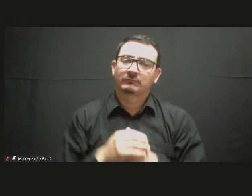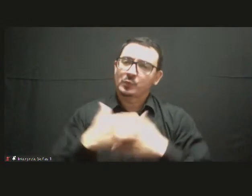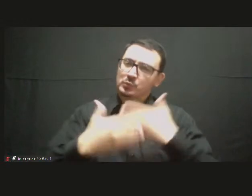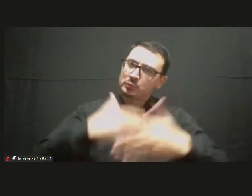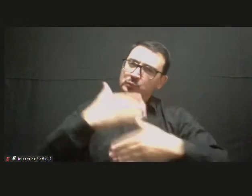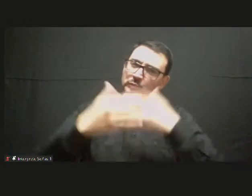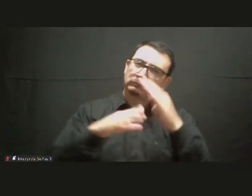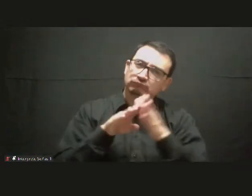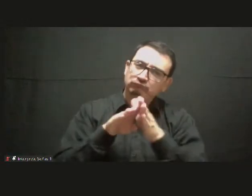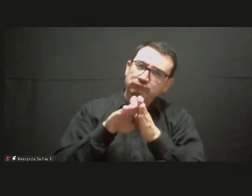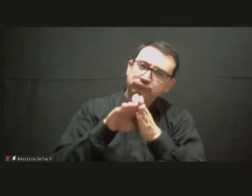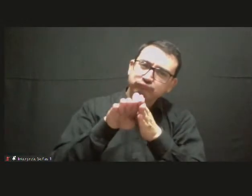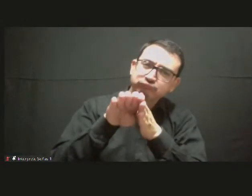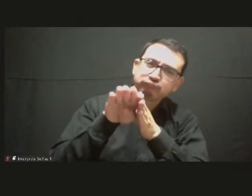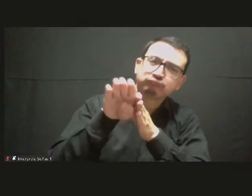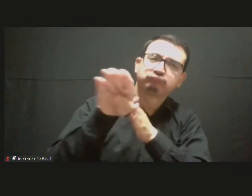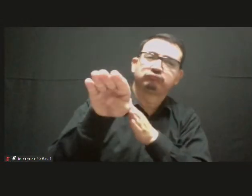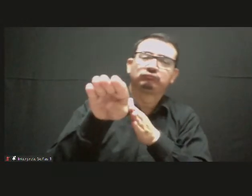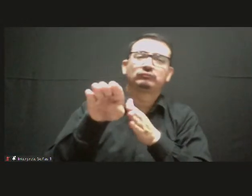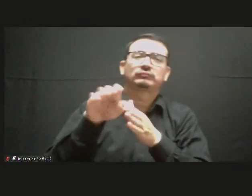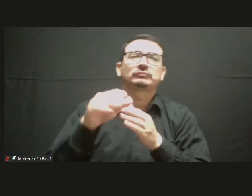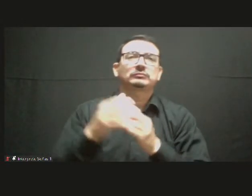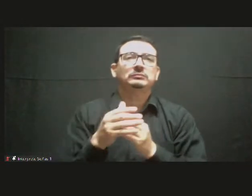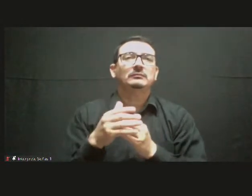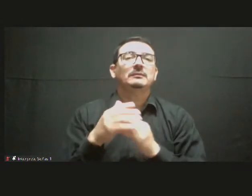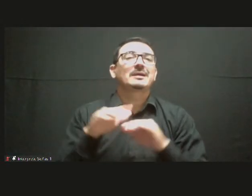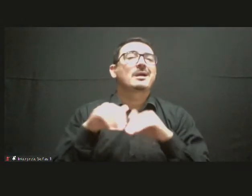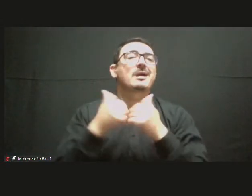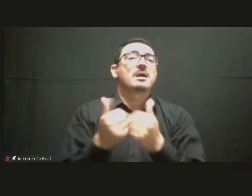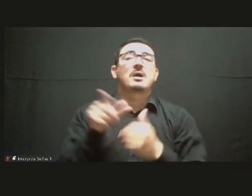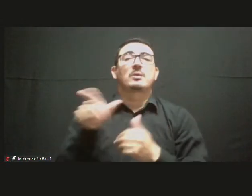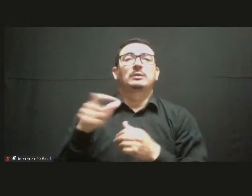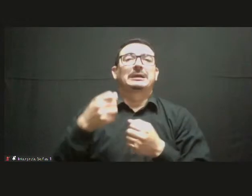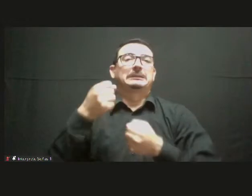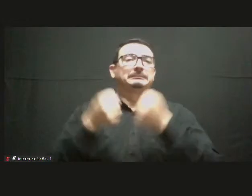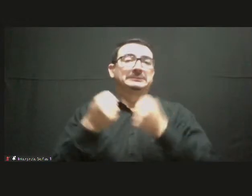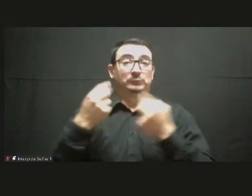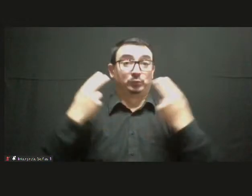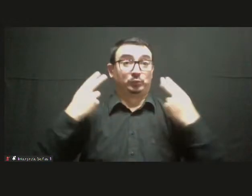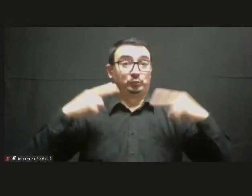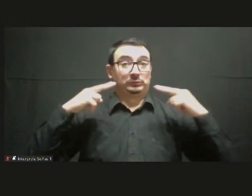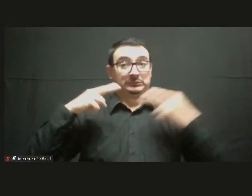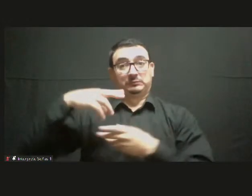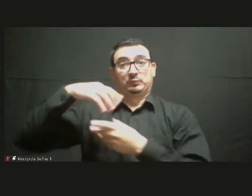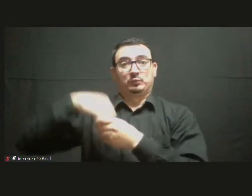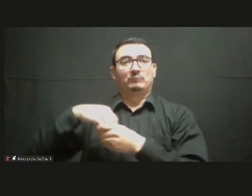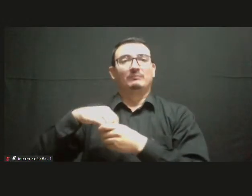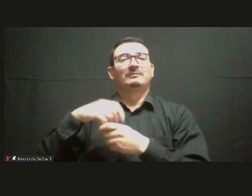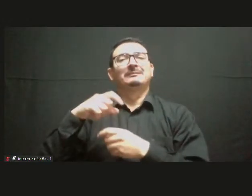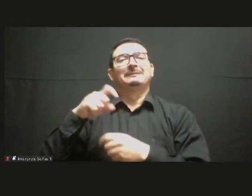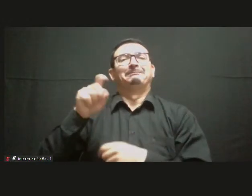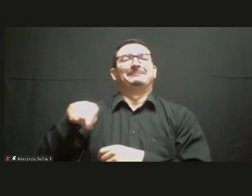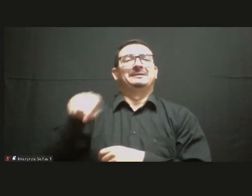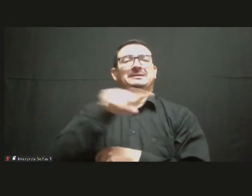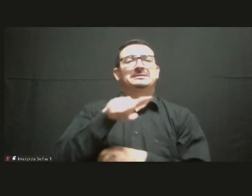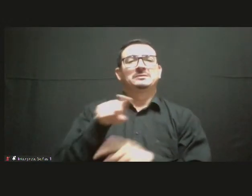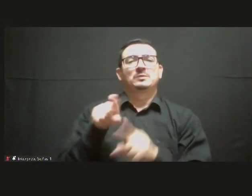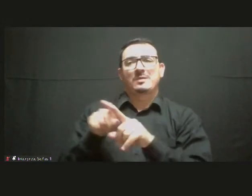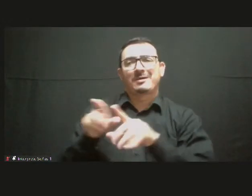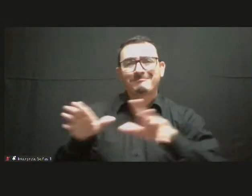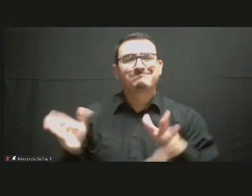content used in the production by working with and supporting local